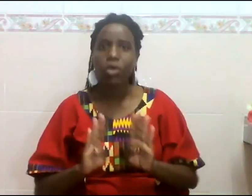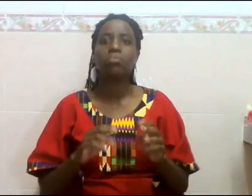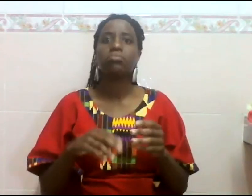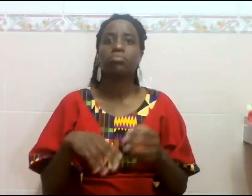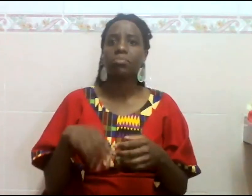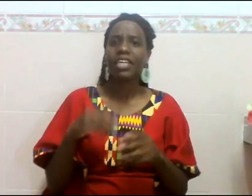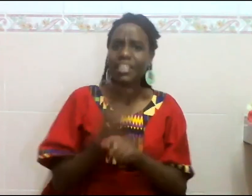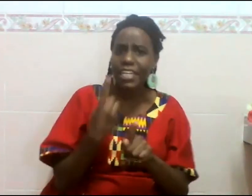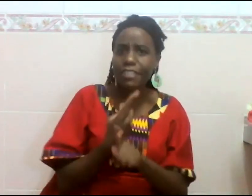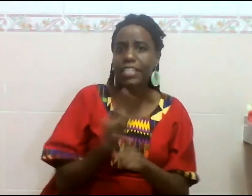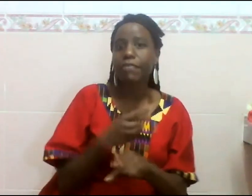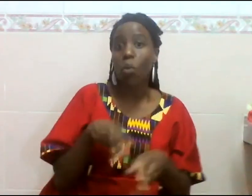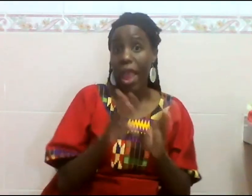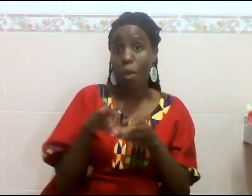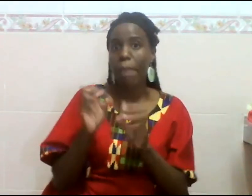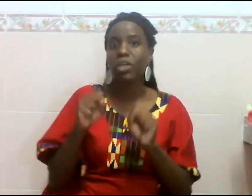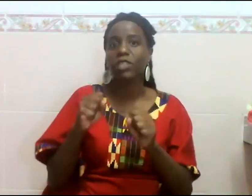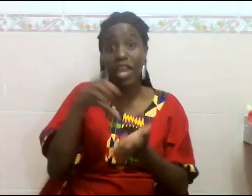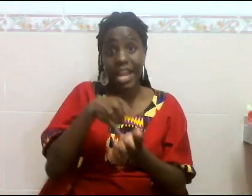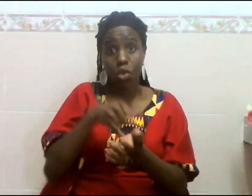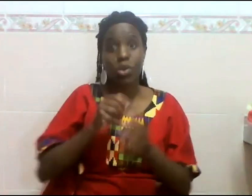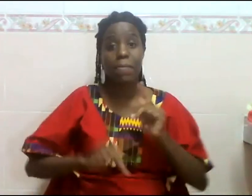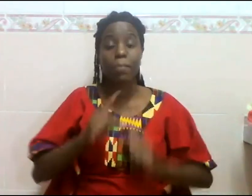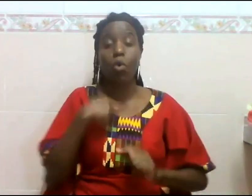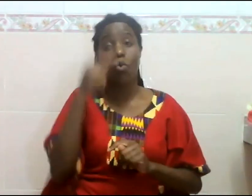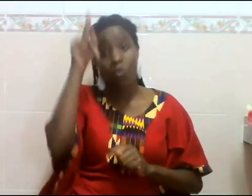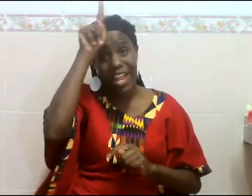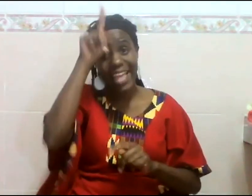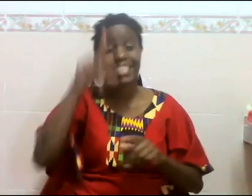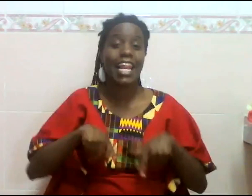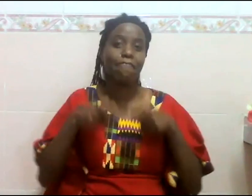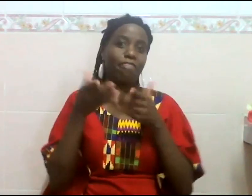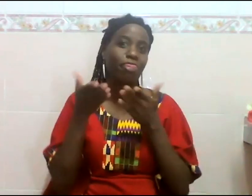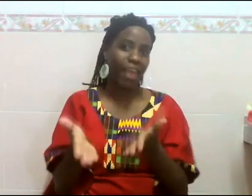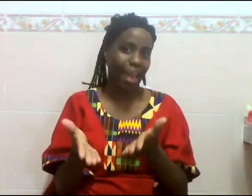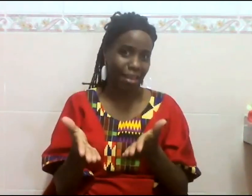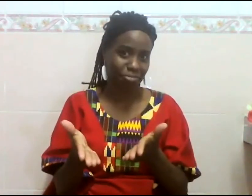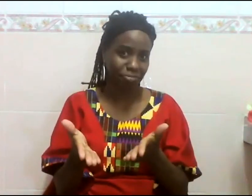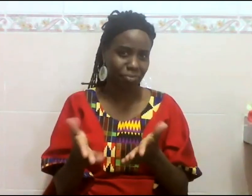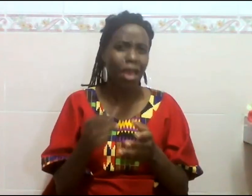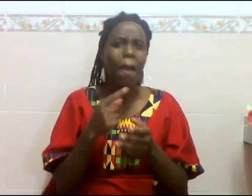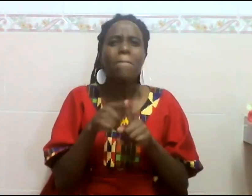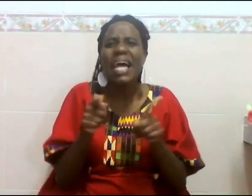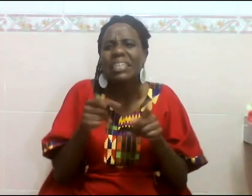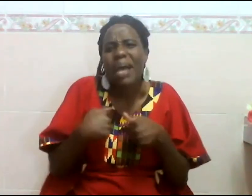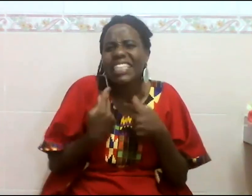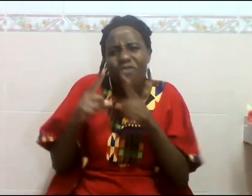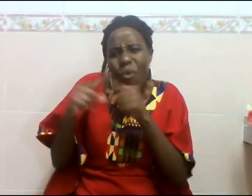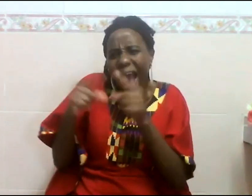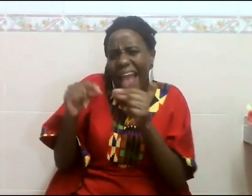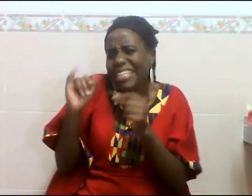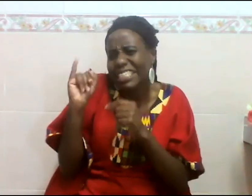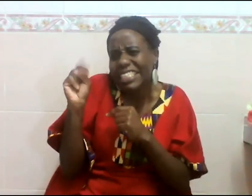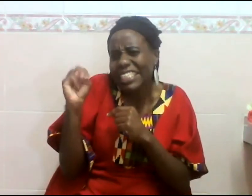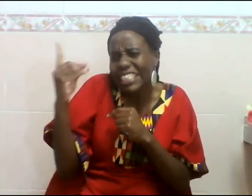essential going forward in work. And I don't really like the word Indigenous very much. I just think